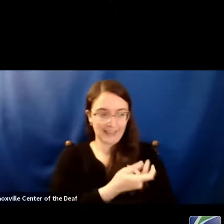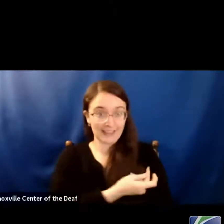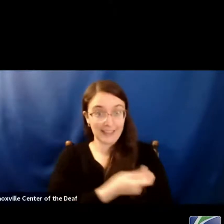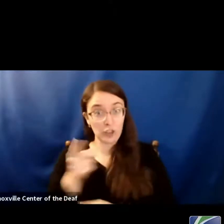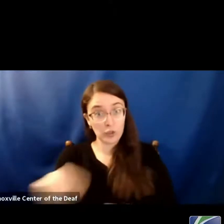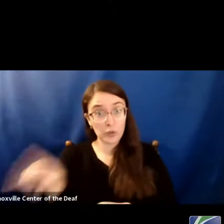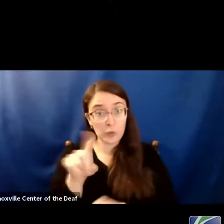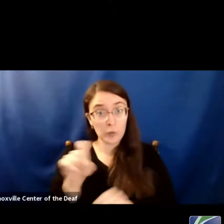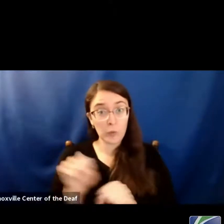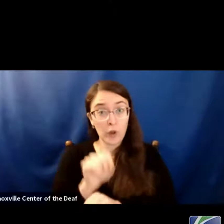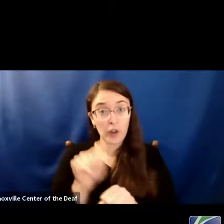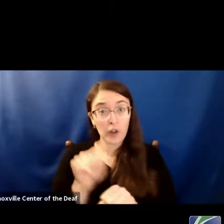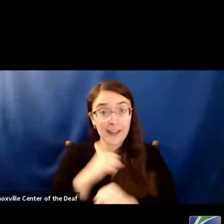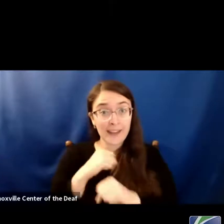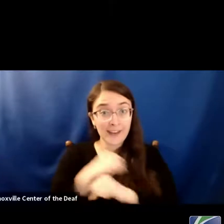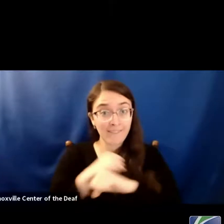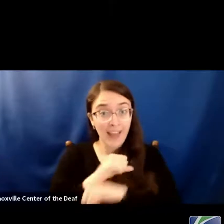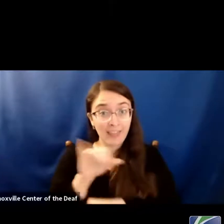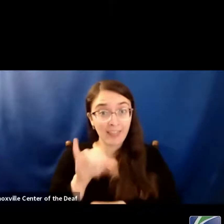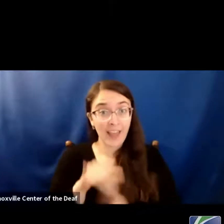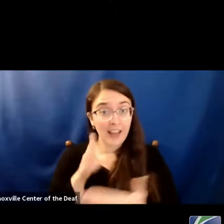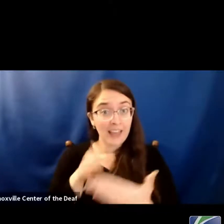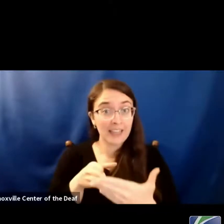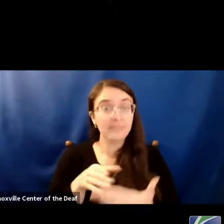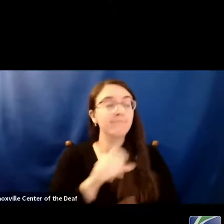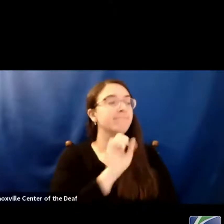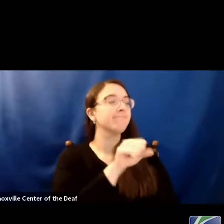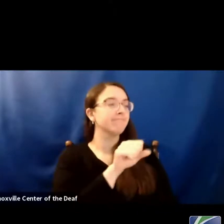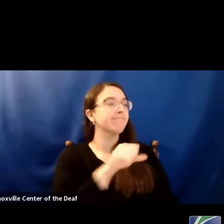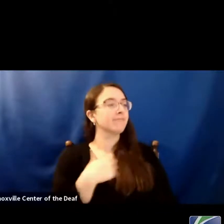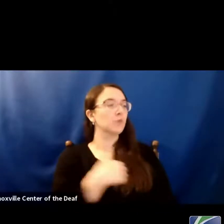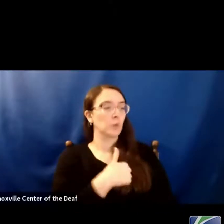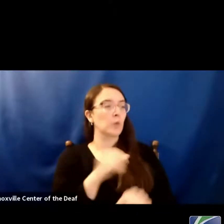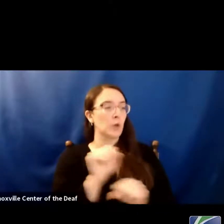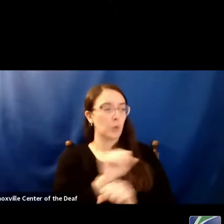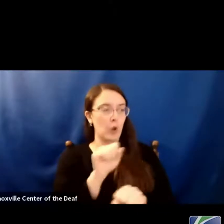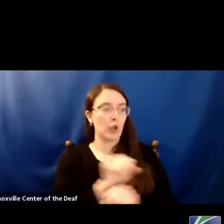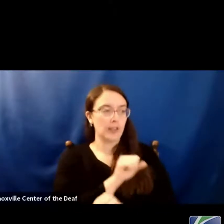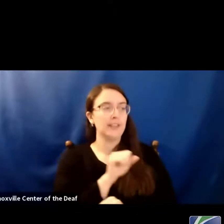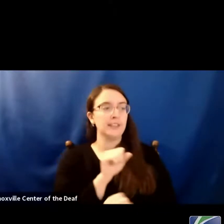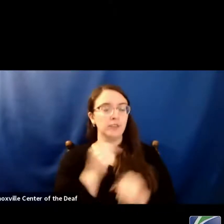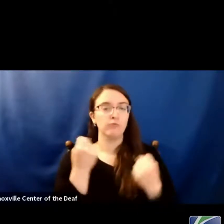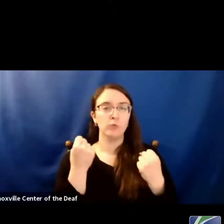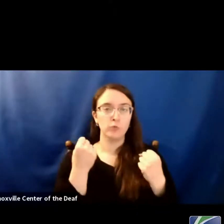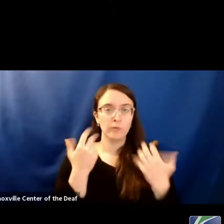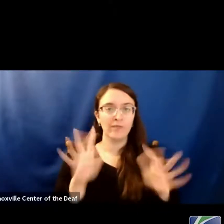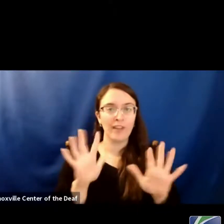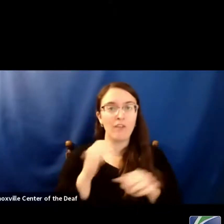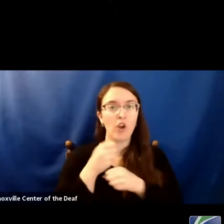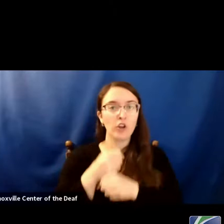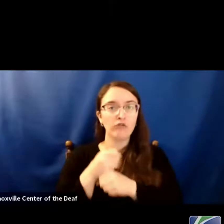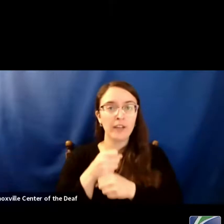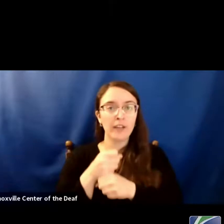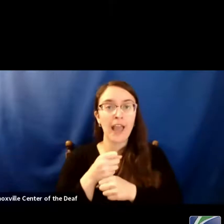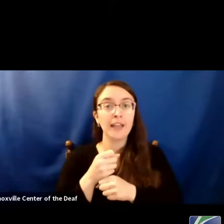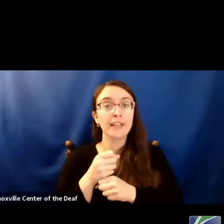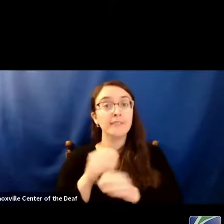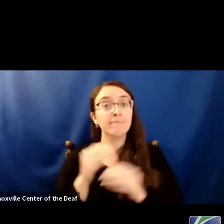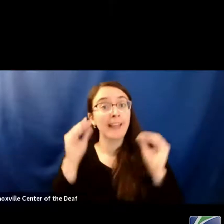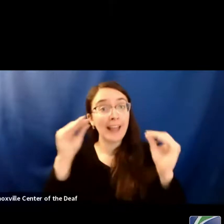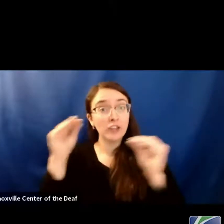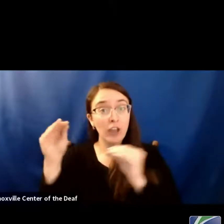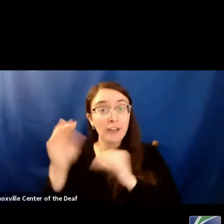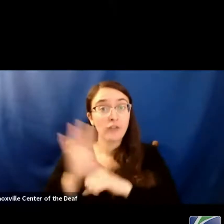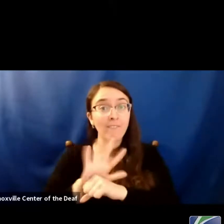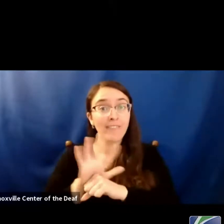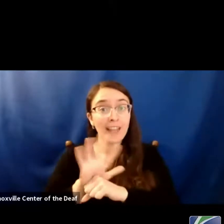vaccine hesitancy, and yes, we are working to combat that. We are working. We've created educational videos that are being shared out on